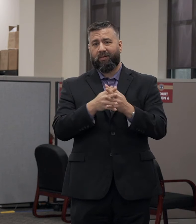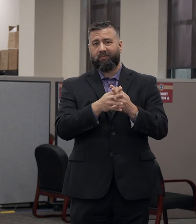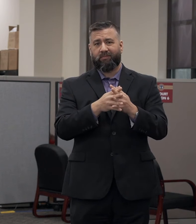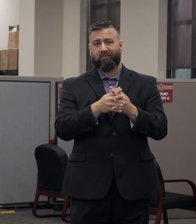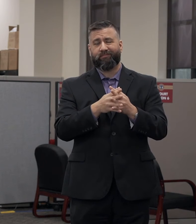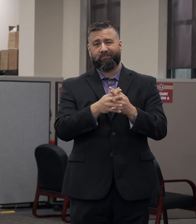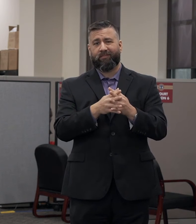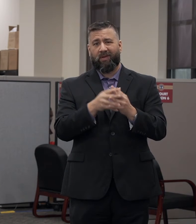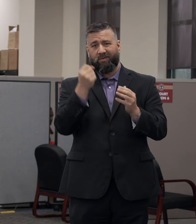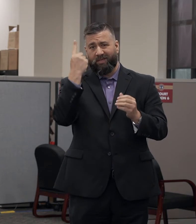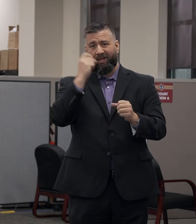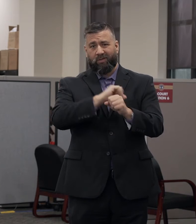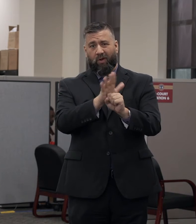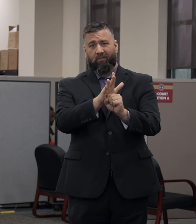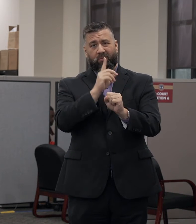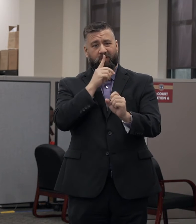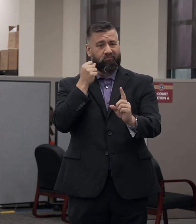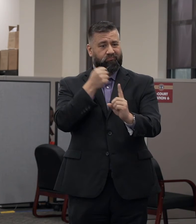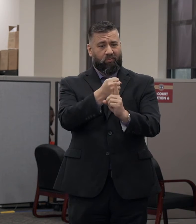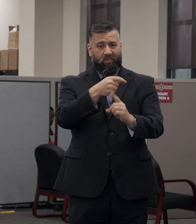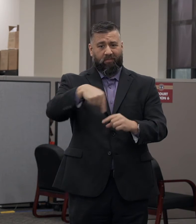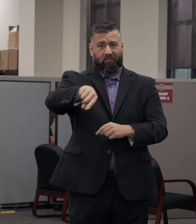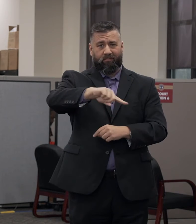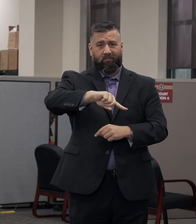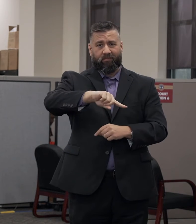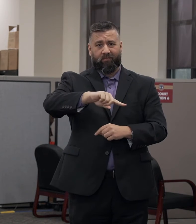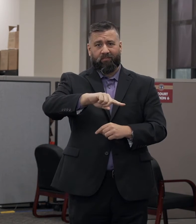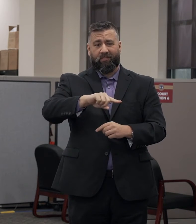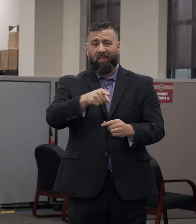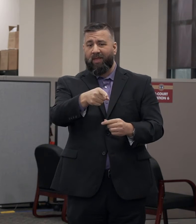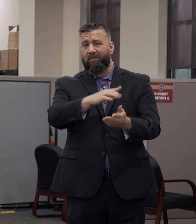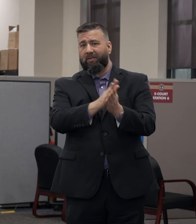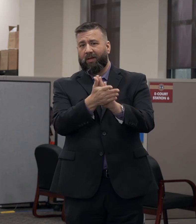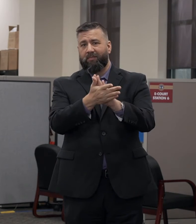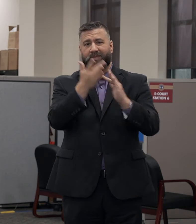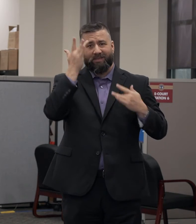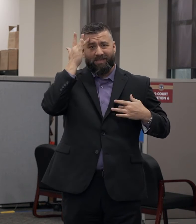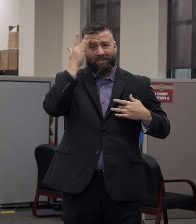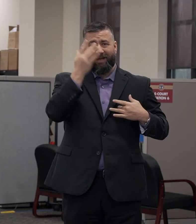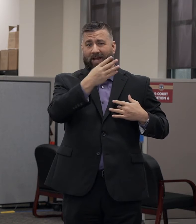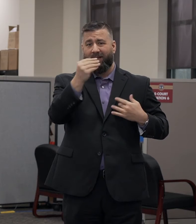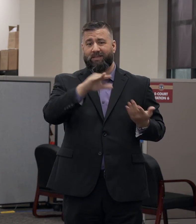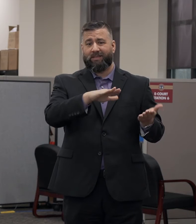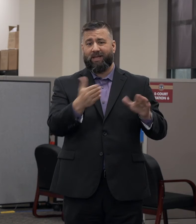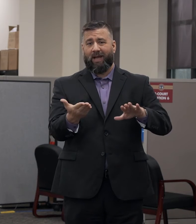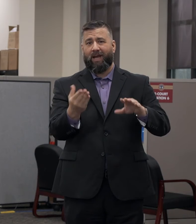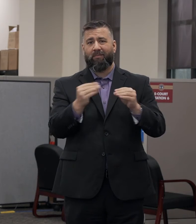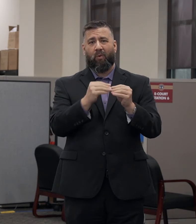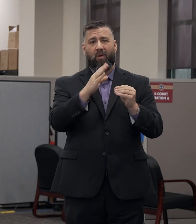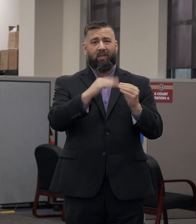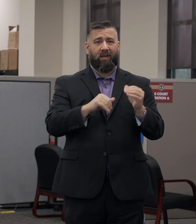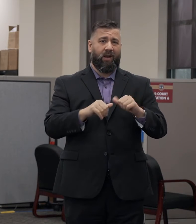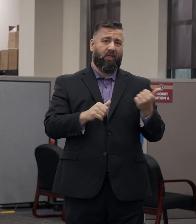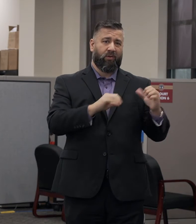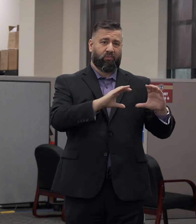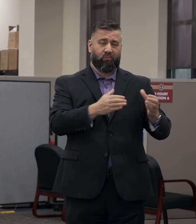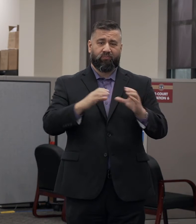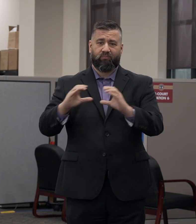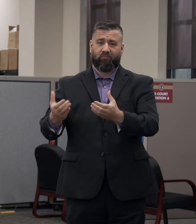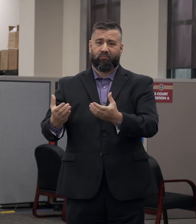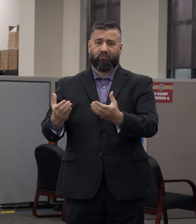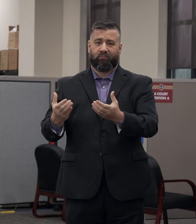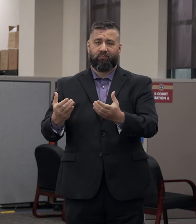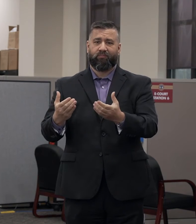by COVID-19, getting sicker and dying at higher rates than in other groups. So we know that this push to provide